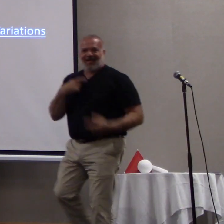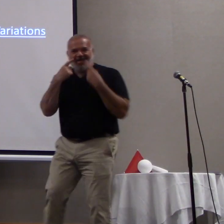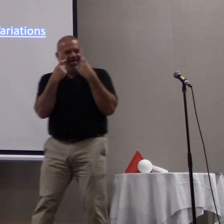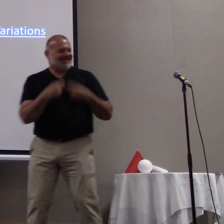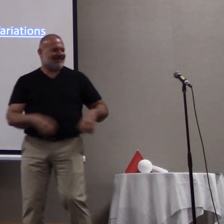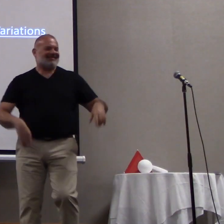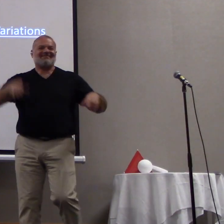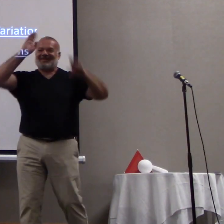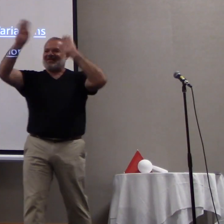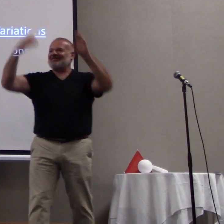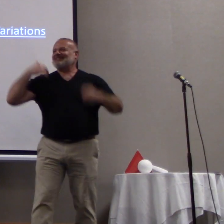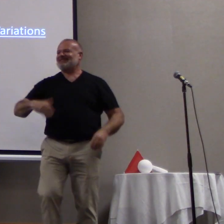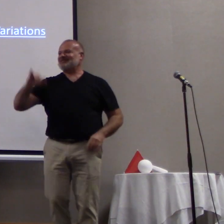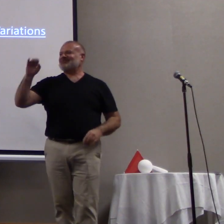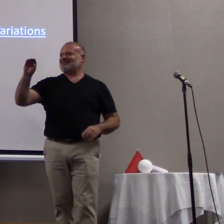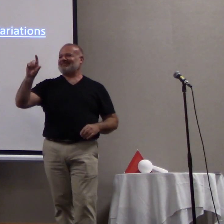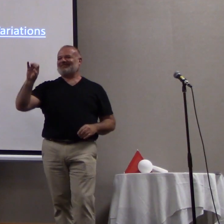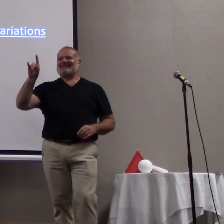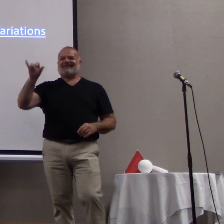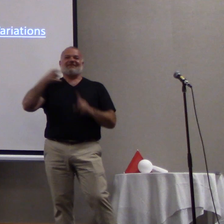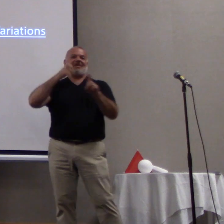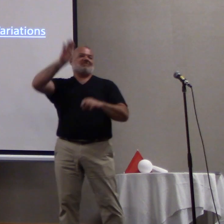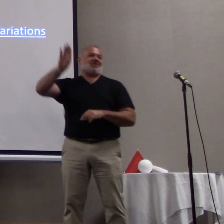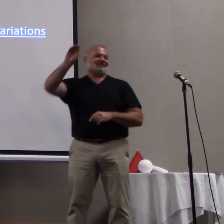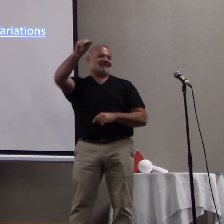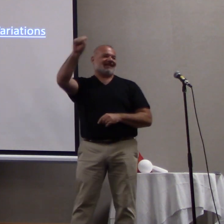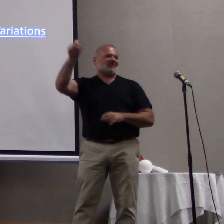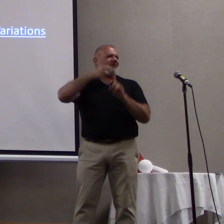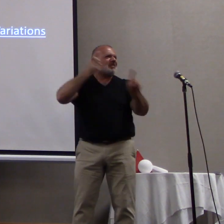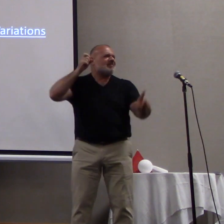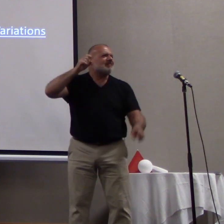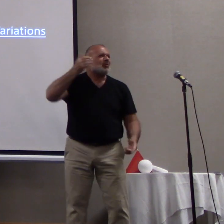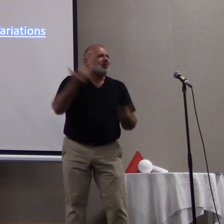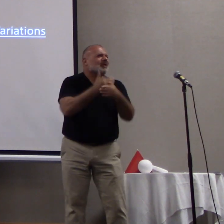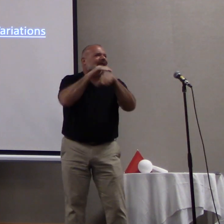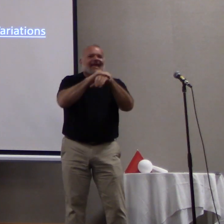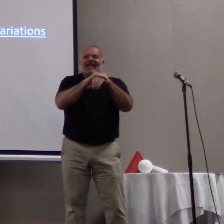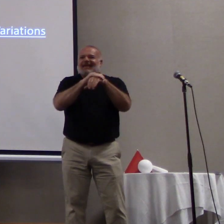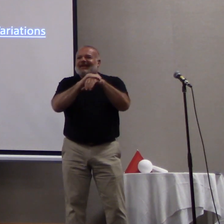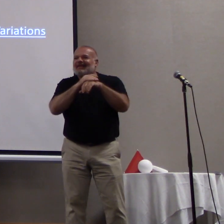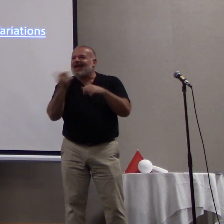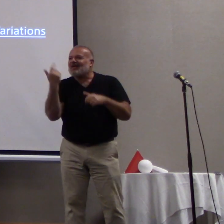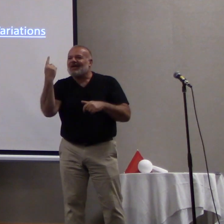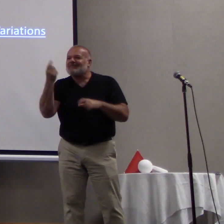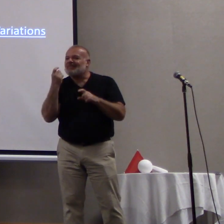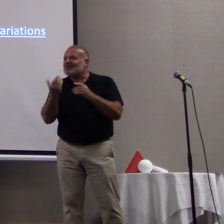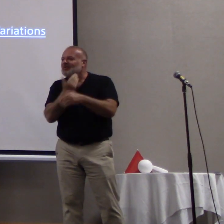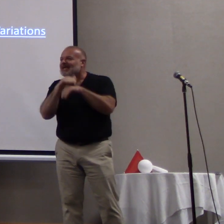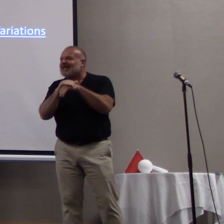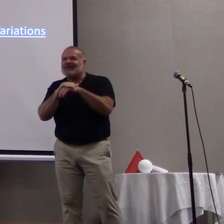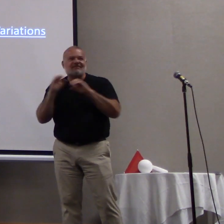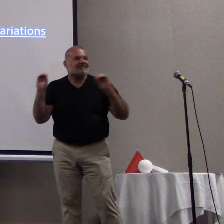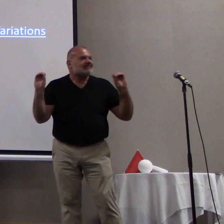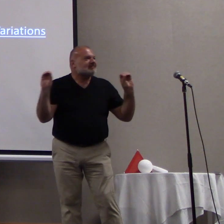Oh man, he's got me laughing. I'm crying. I'm Jen Linsky. I'm from Boston, Mass. Who's here from